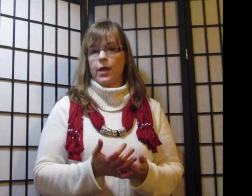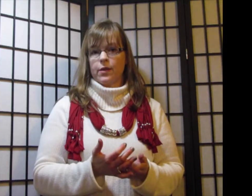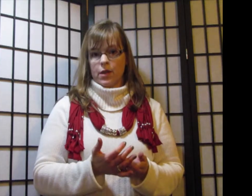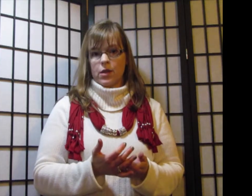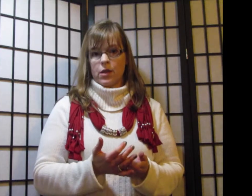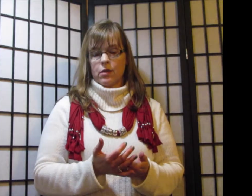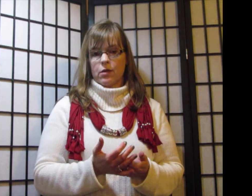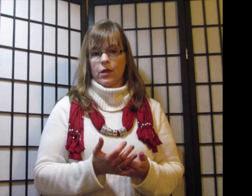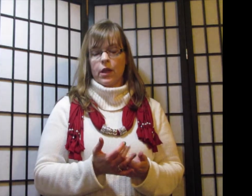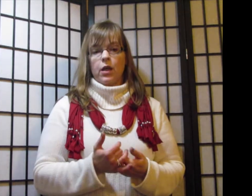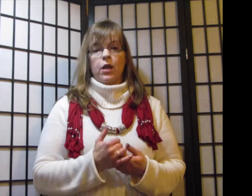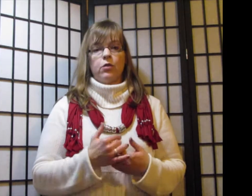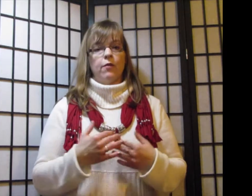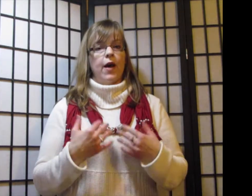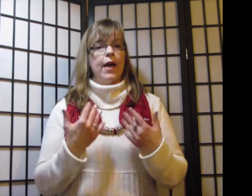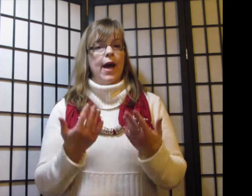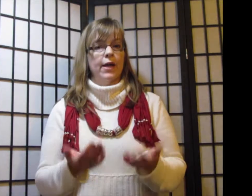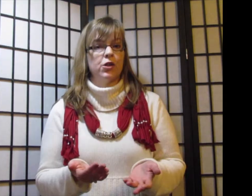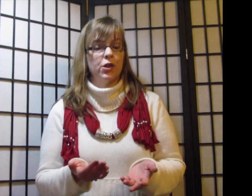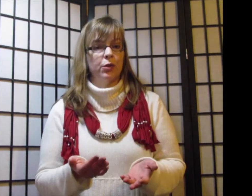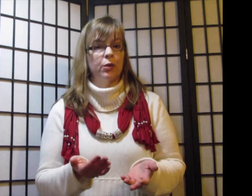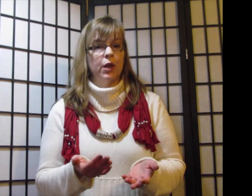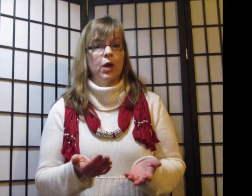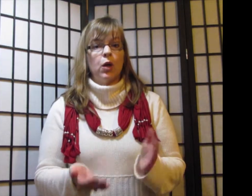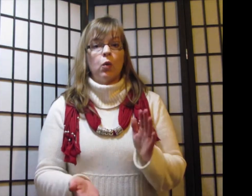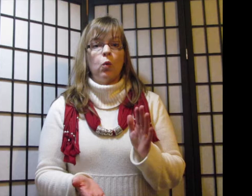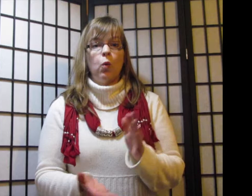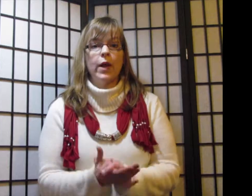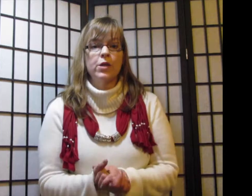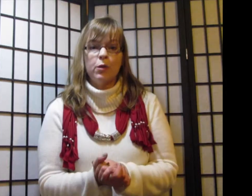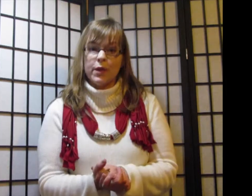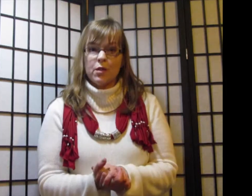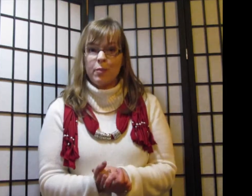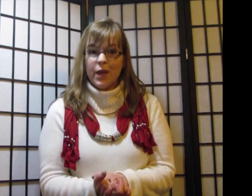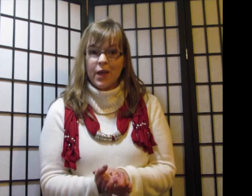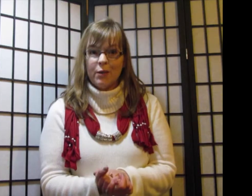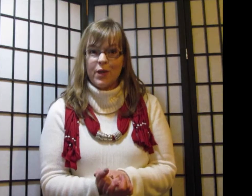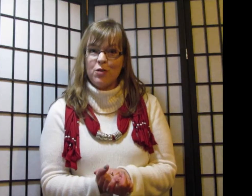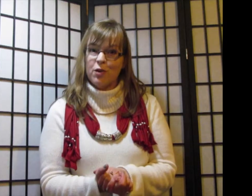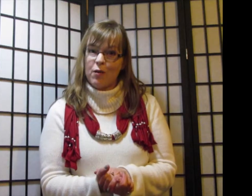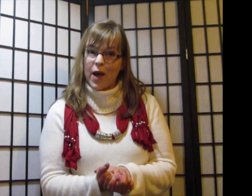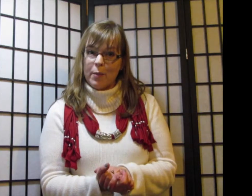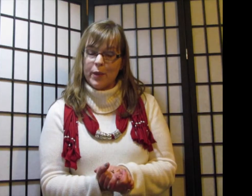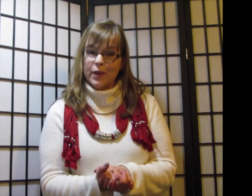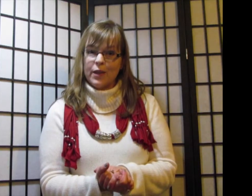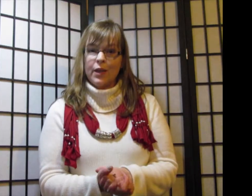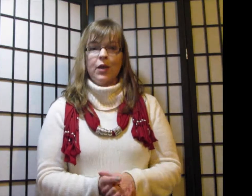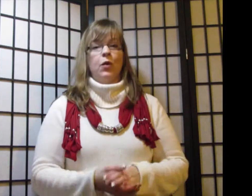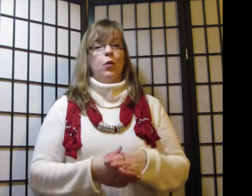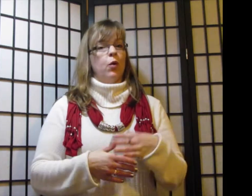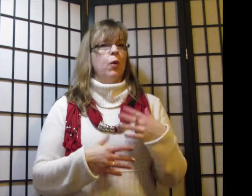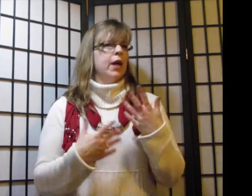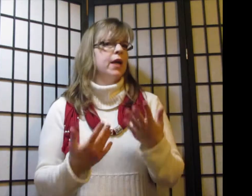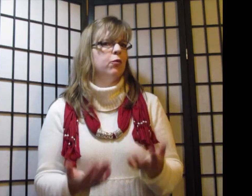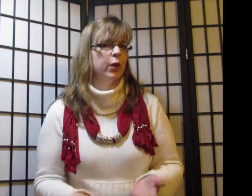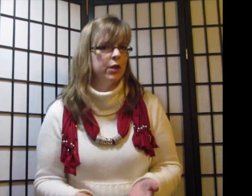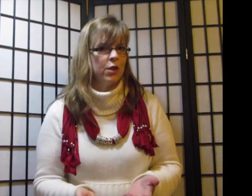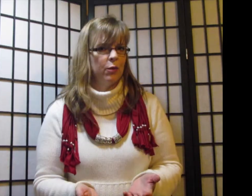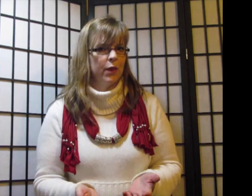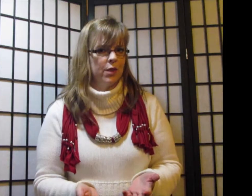a sentence. So if I asked you, what do you want to be when you grow up? Or what kind of work do you want to